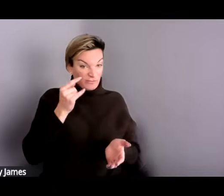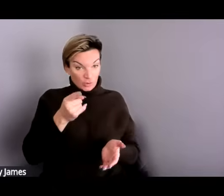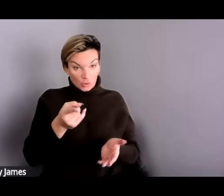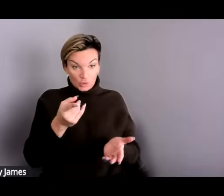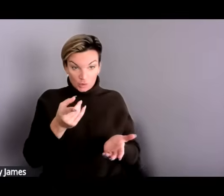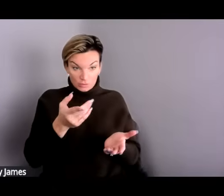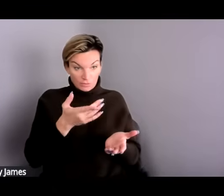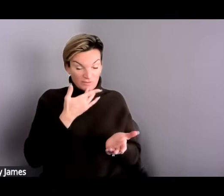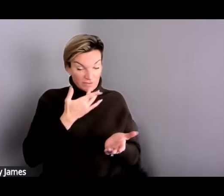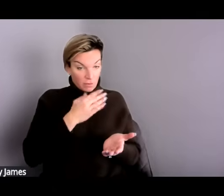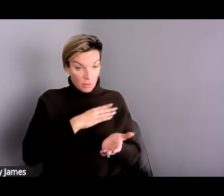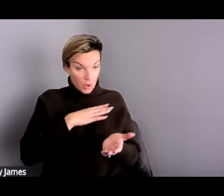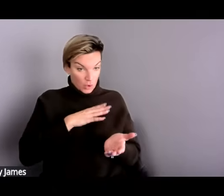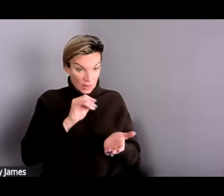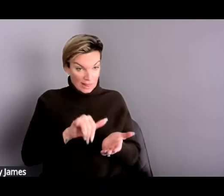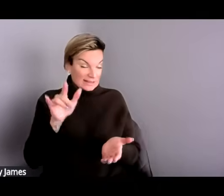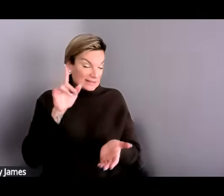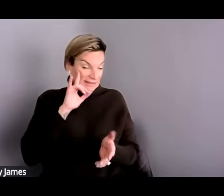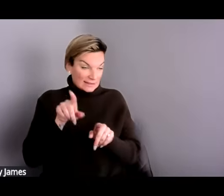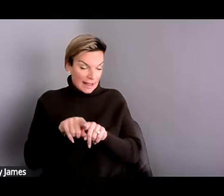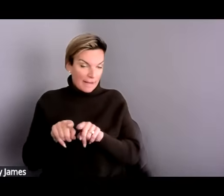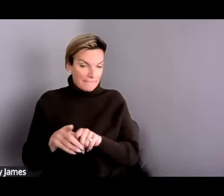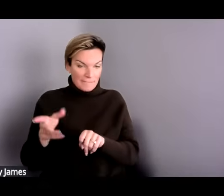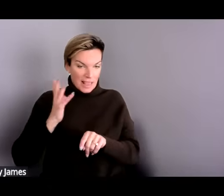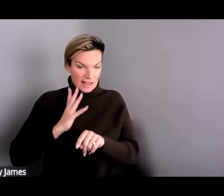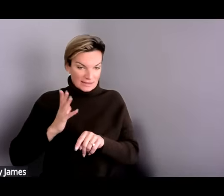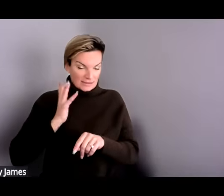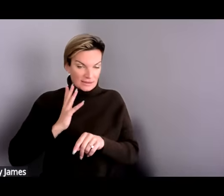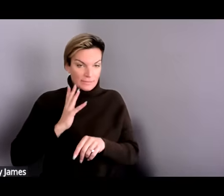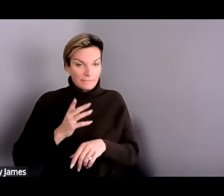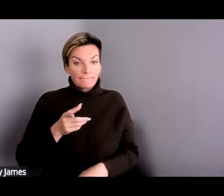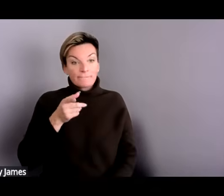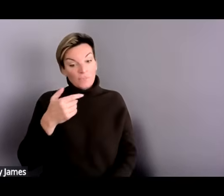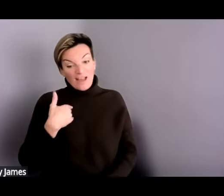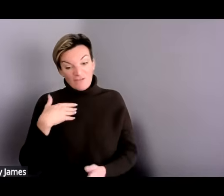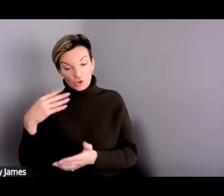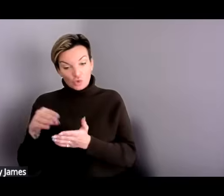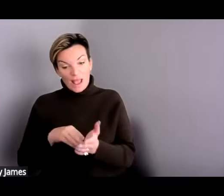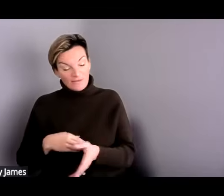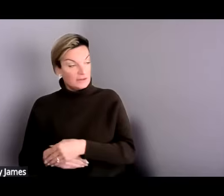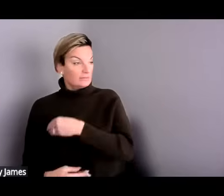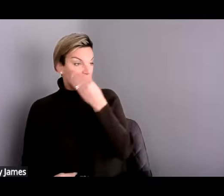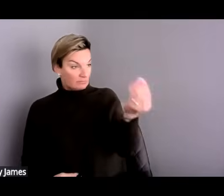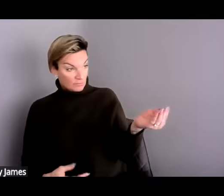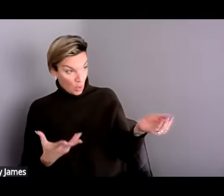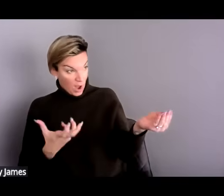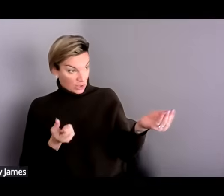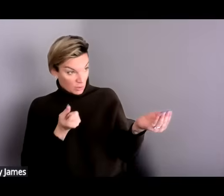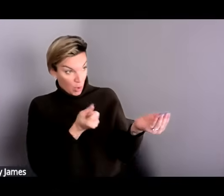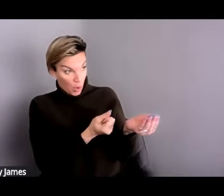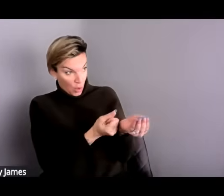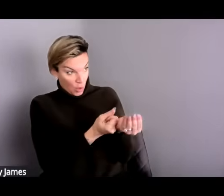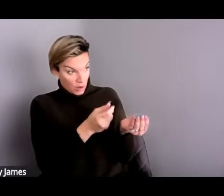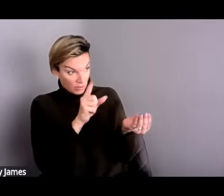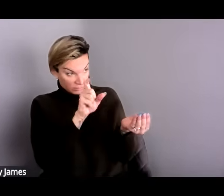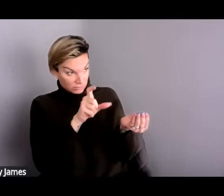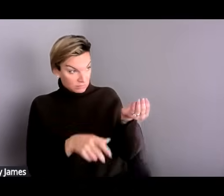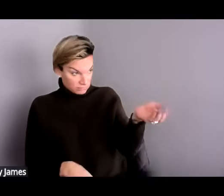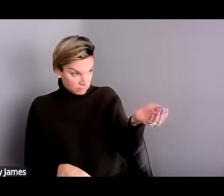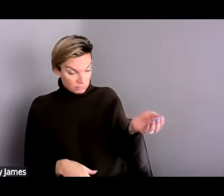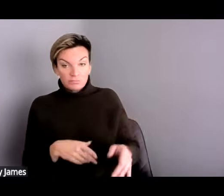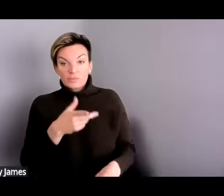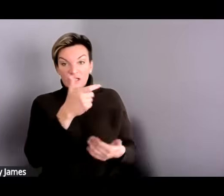of do it the same way we did it last time, which is, here is a draft. Do you want to support the draft? what changes do you think you